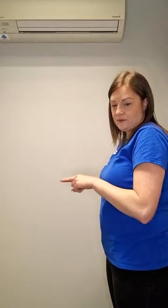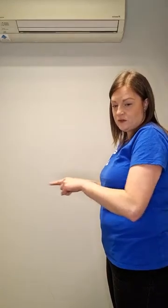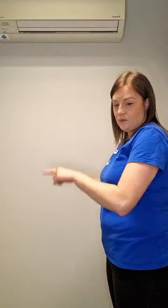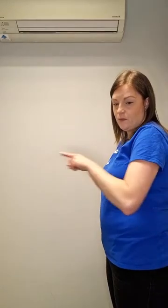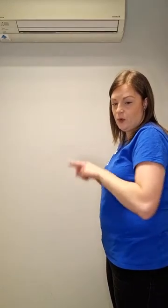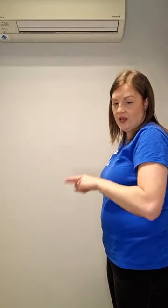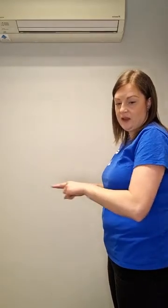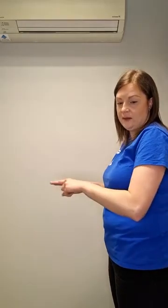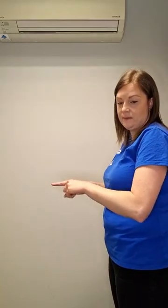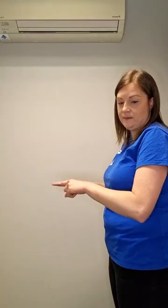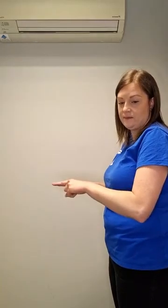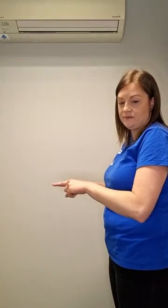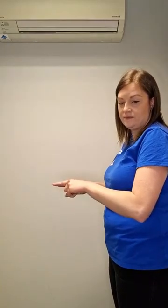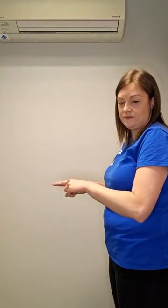To bully.